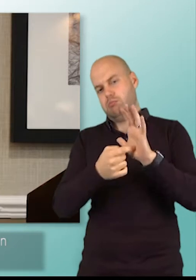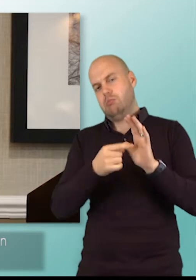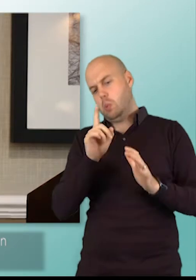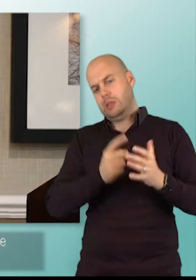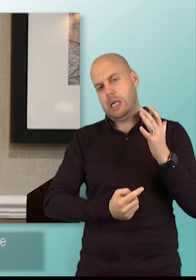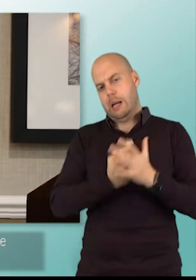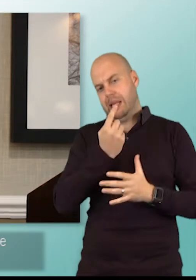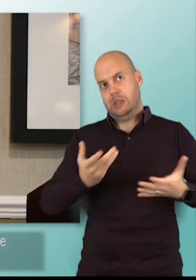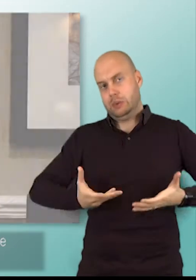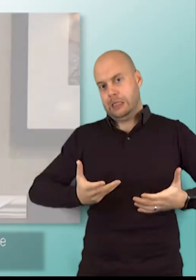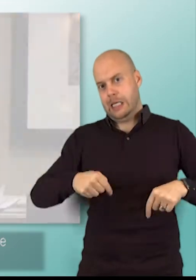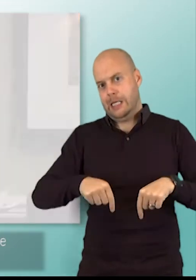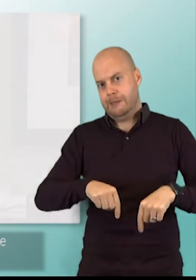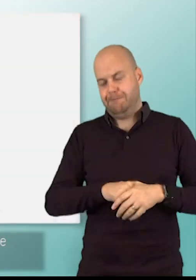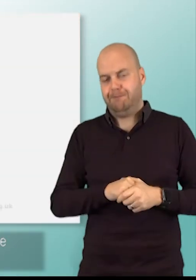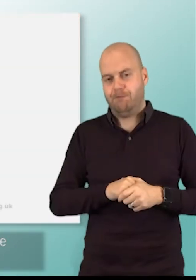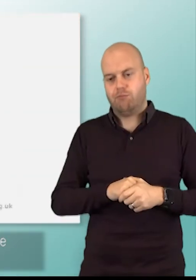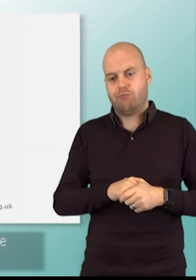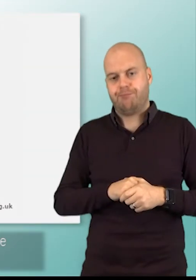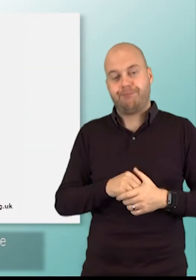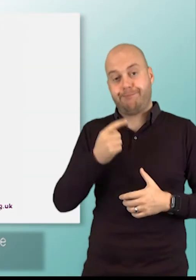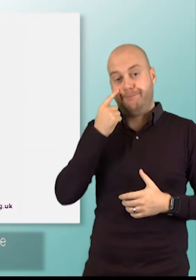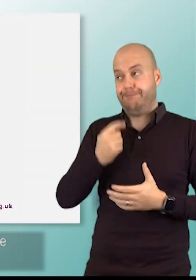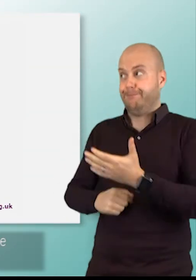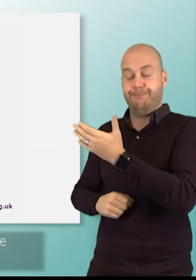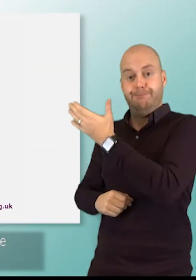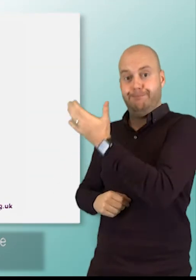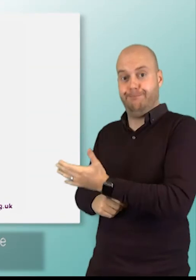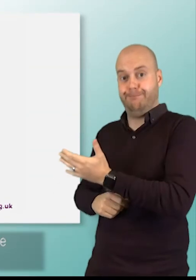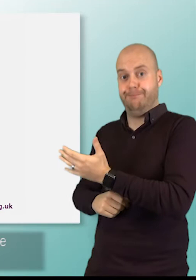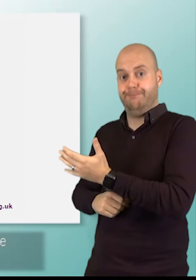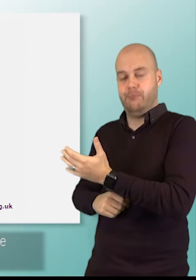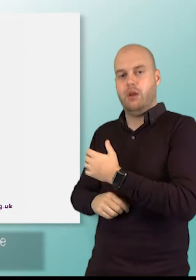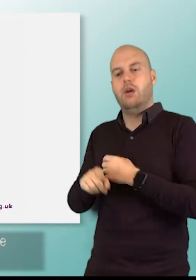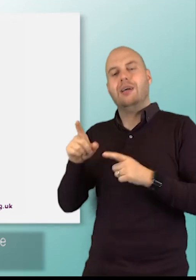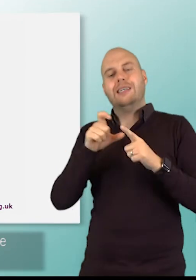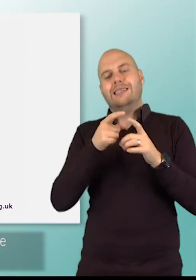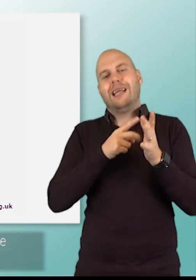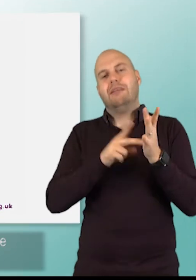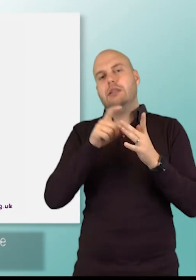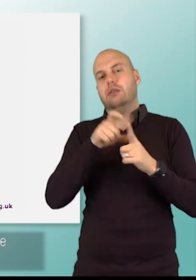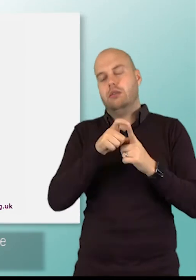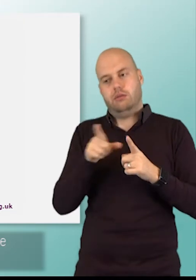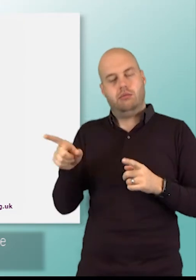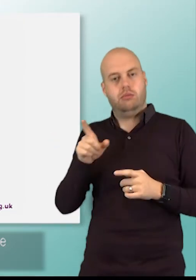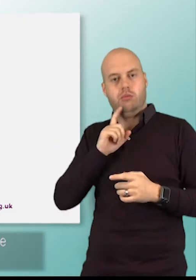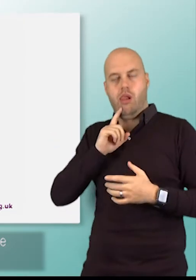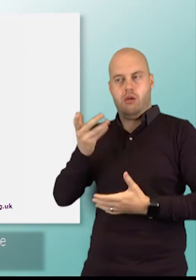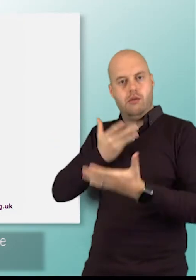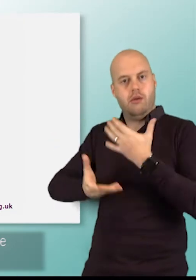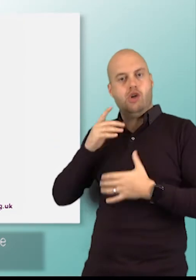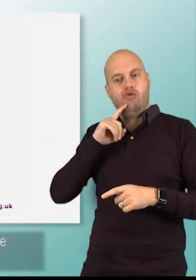happening. So David is going to speak to us about the purpose of the event and a bit about